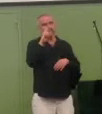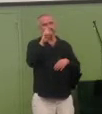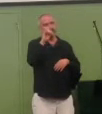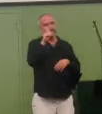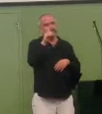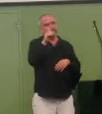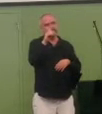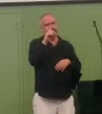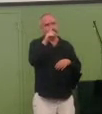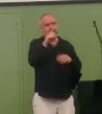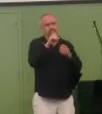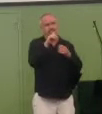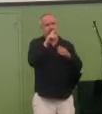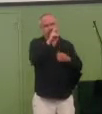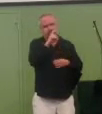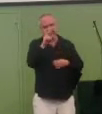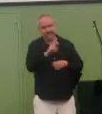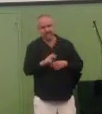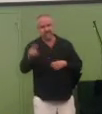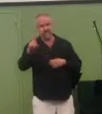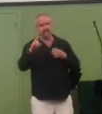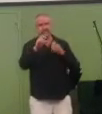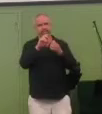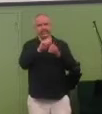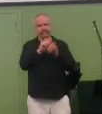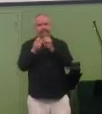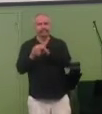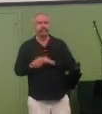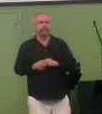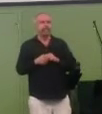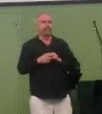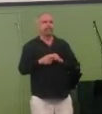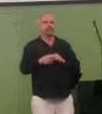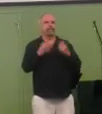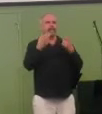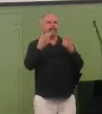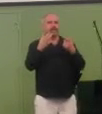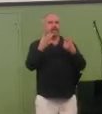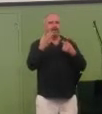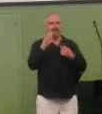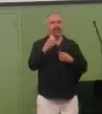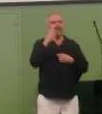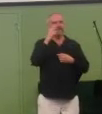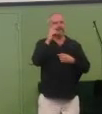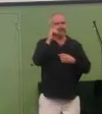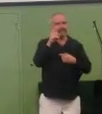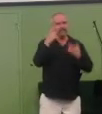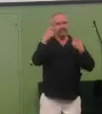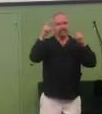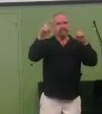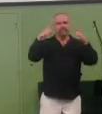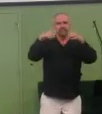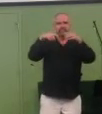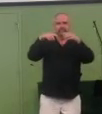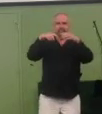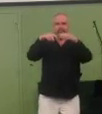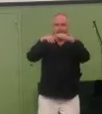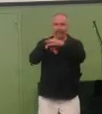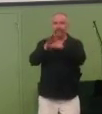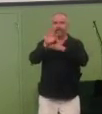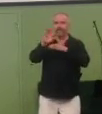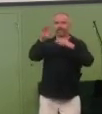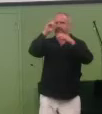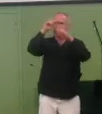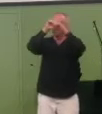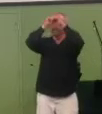soon after that. He would open that abiding and recurring dream and walk inside of it, eventually enabling so many trans